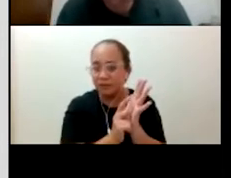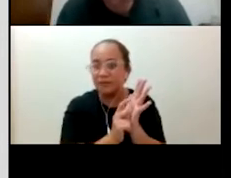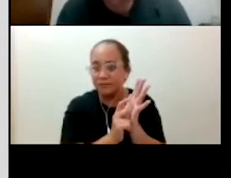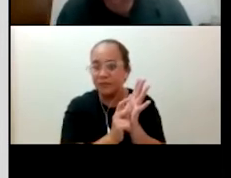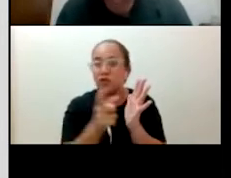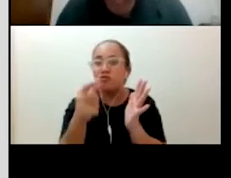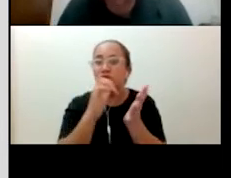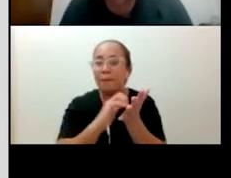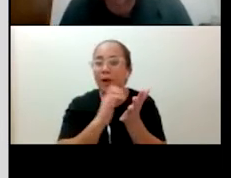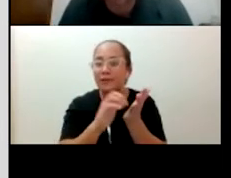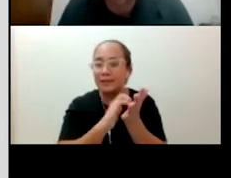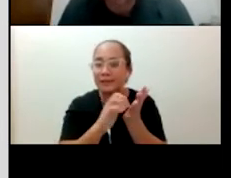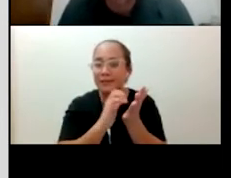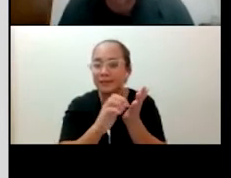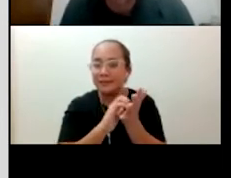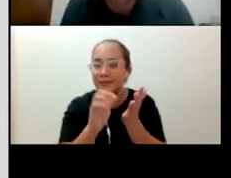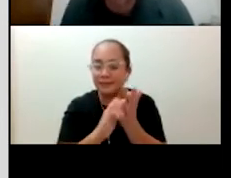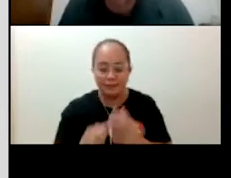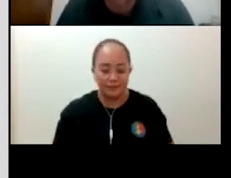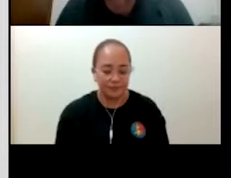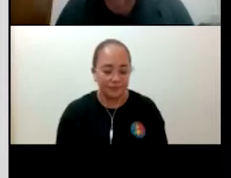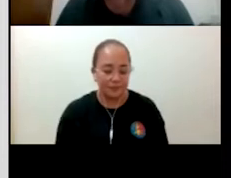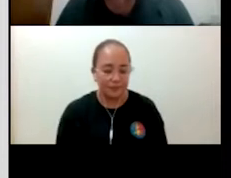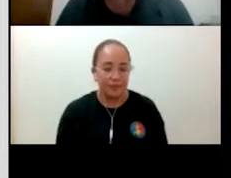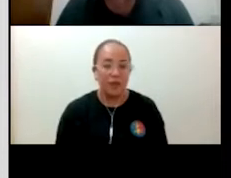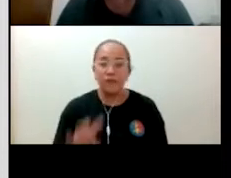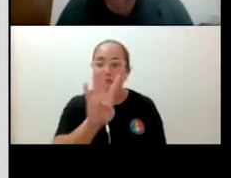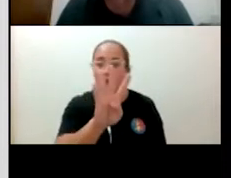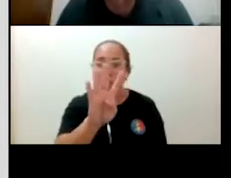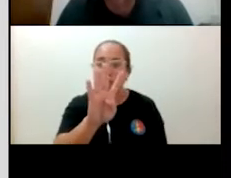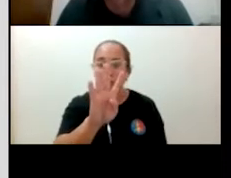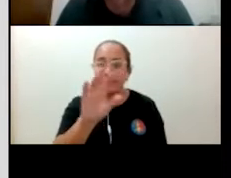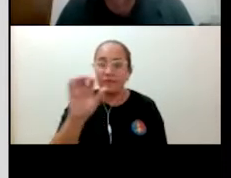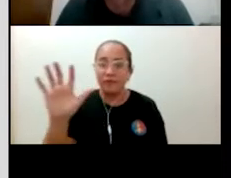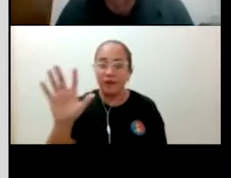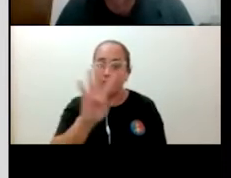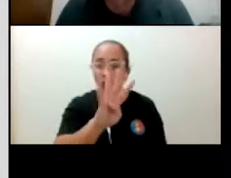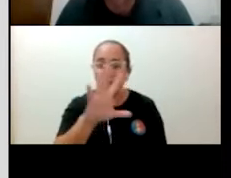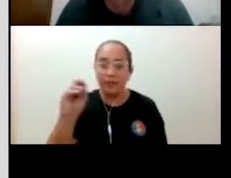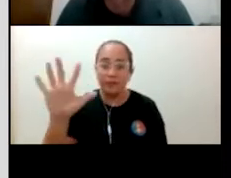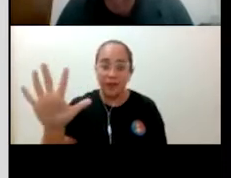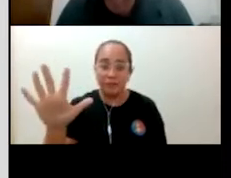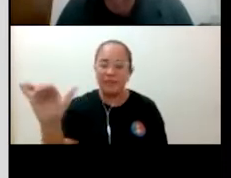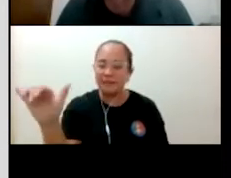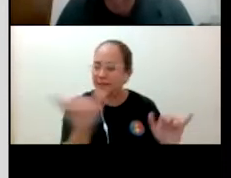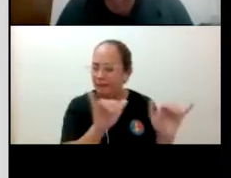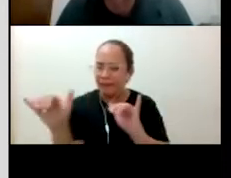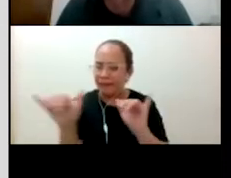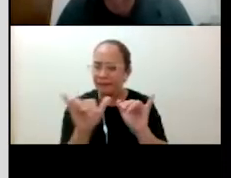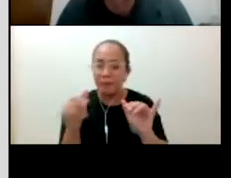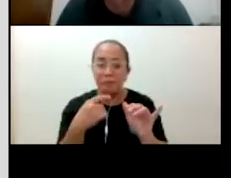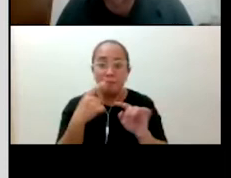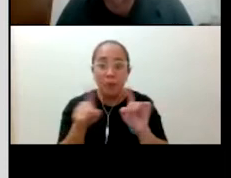practice with these though. All right, 4 and 5 are the same. But as you will